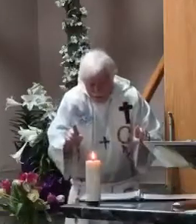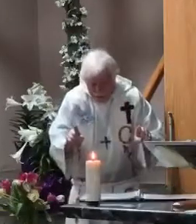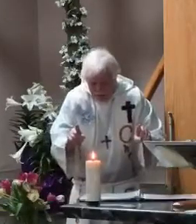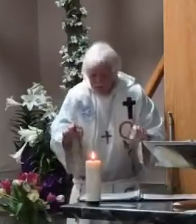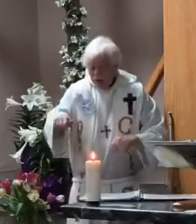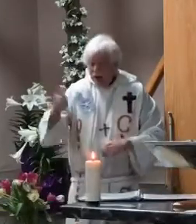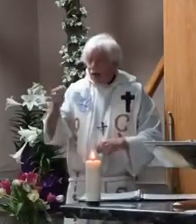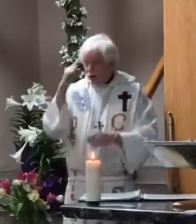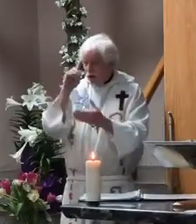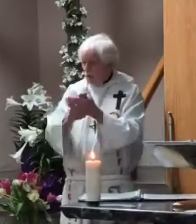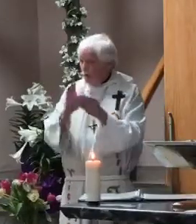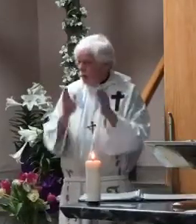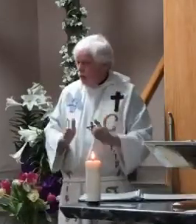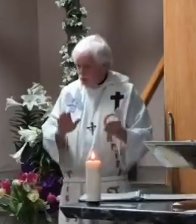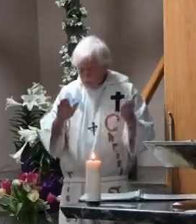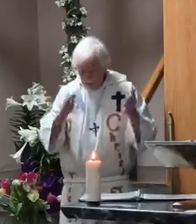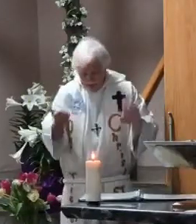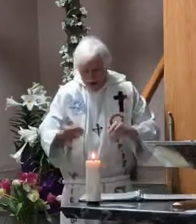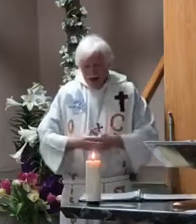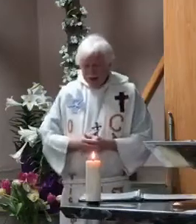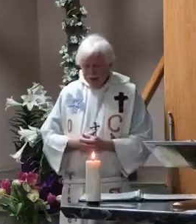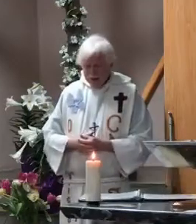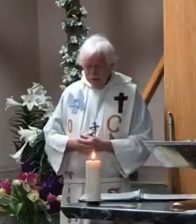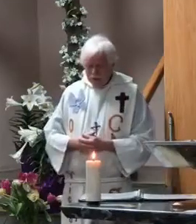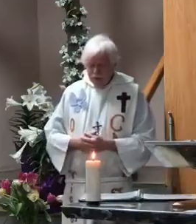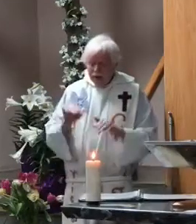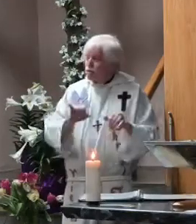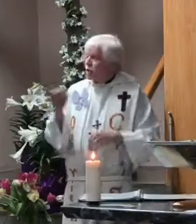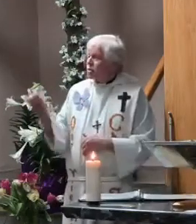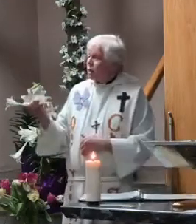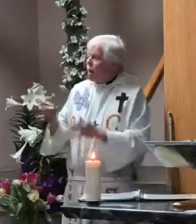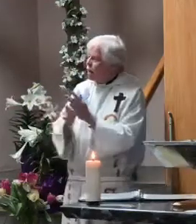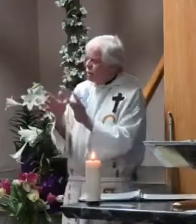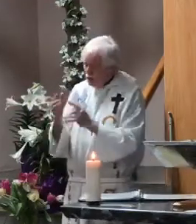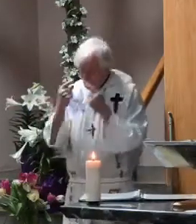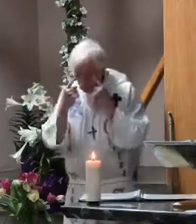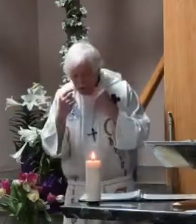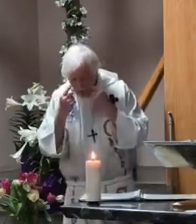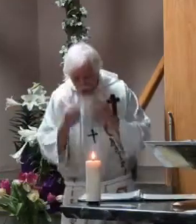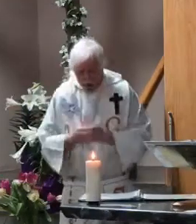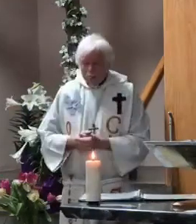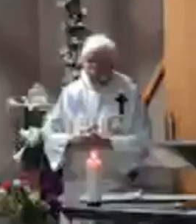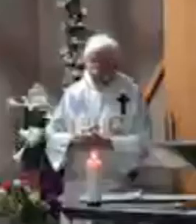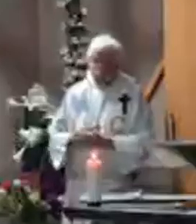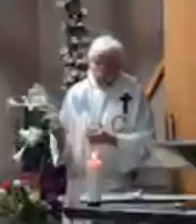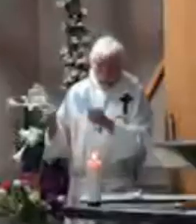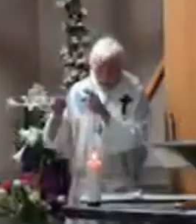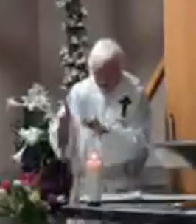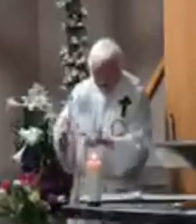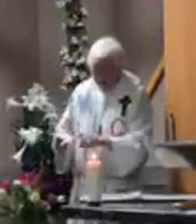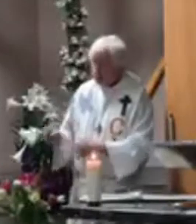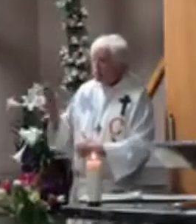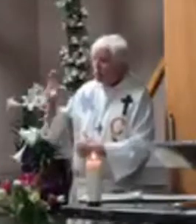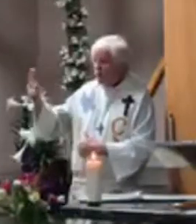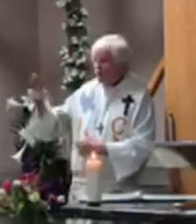it happens, another believer dies. Just like Jesus wept when